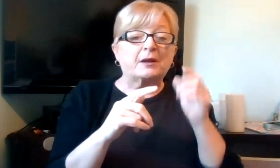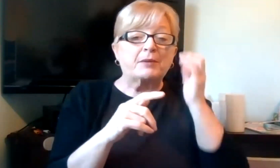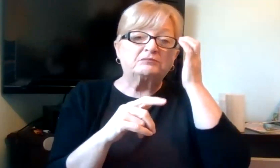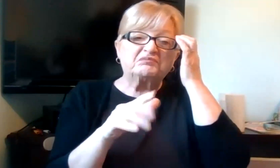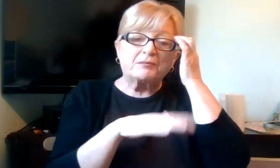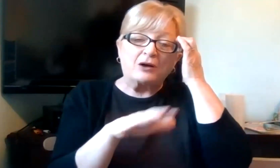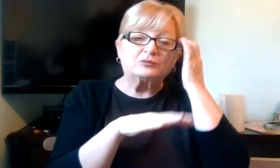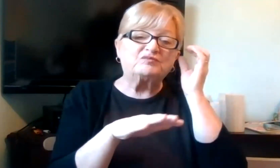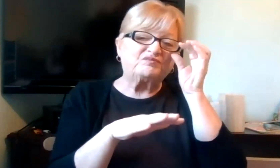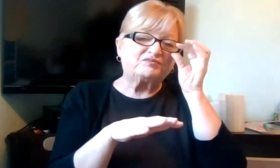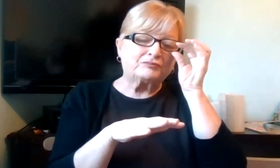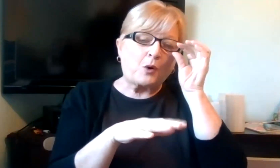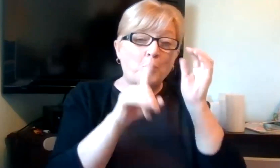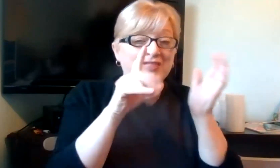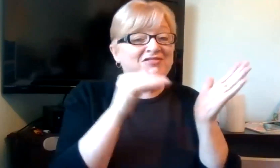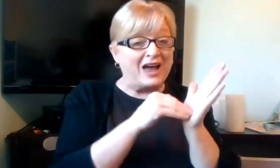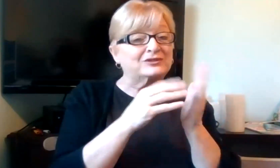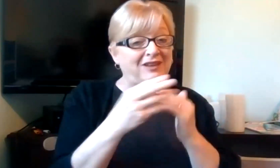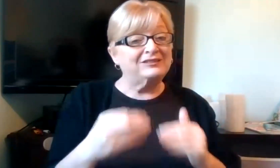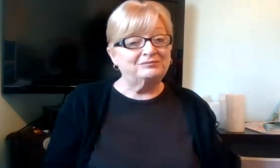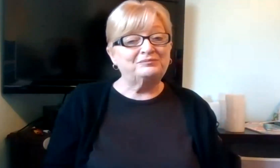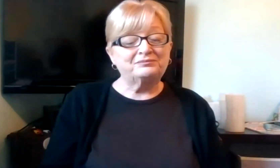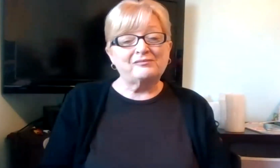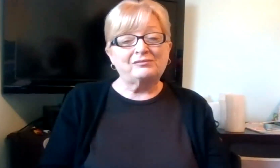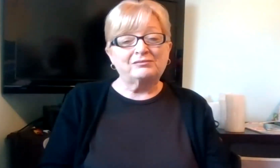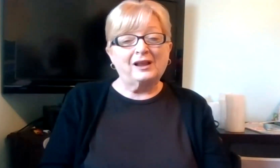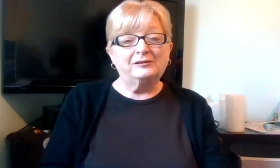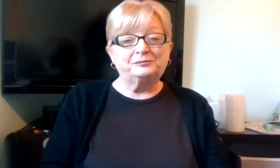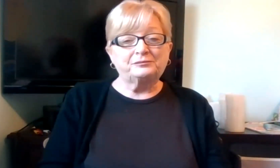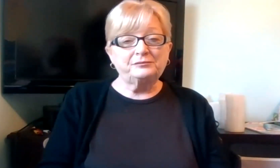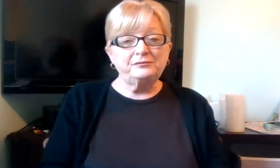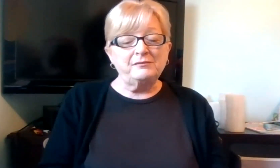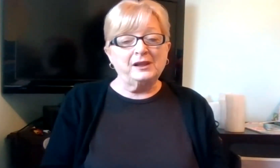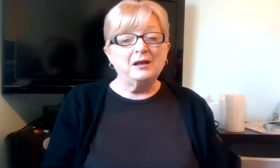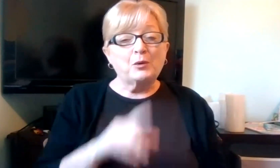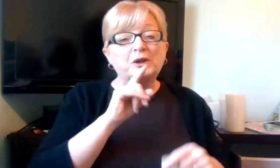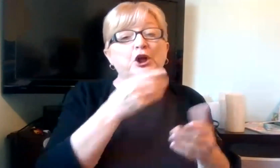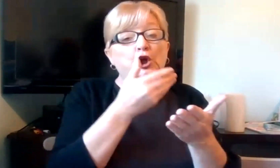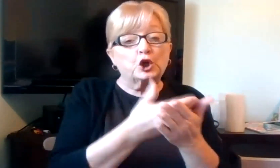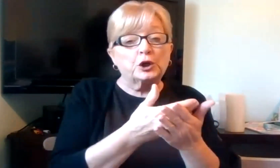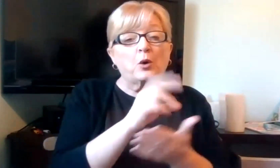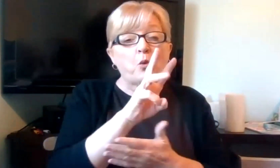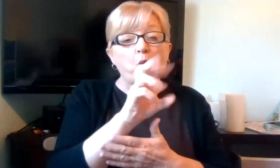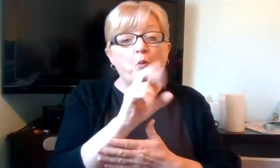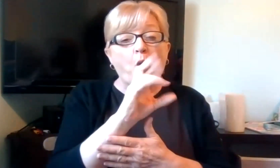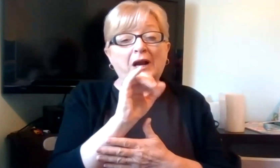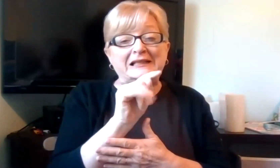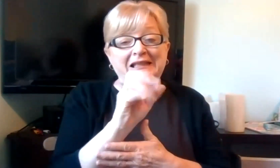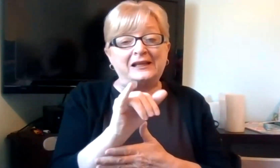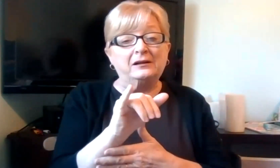about $1,000. Mm-hmm. But it also comes with a really good warranty. So